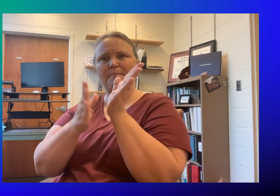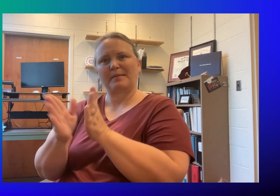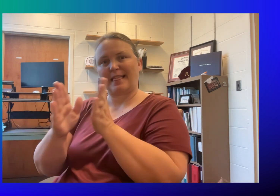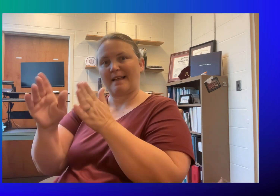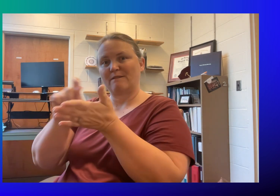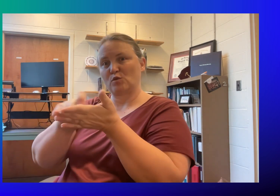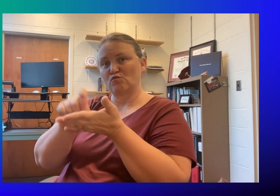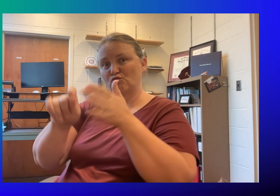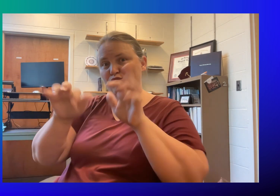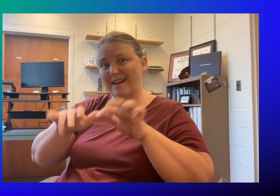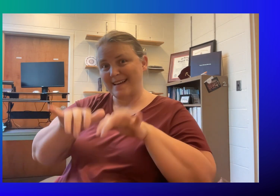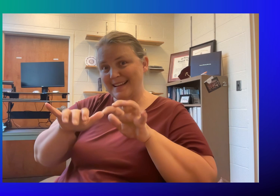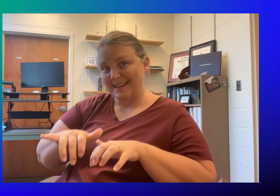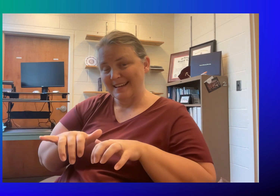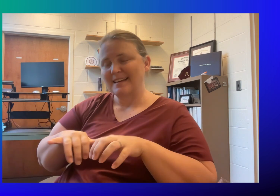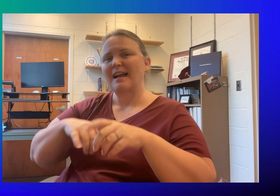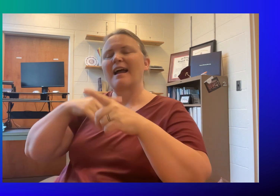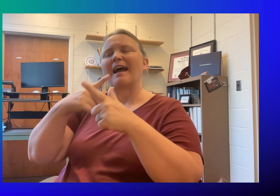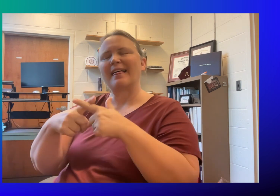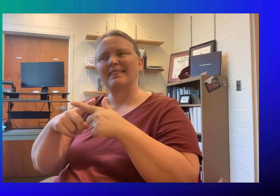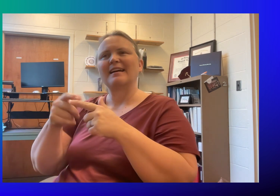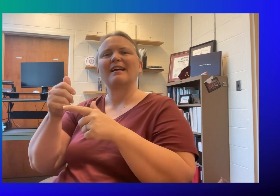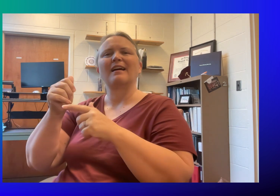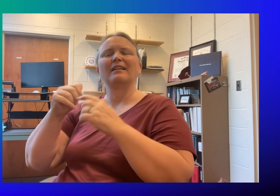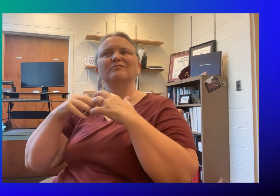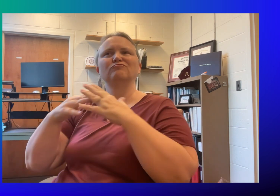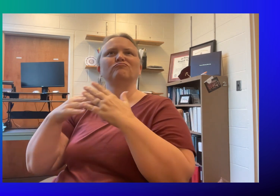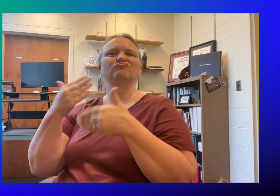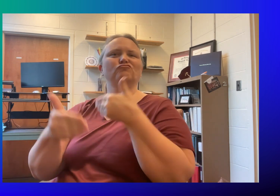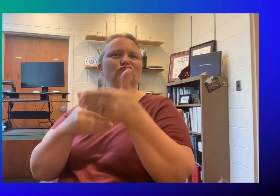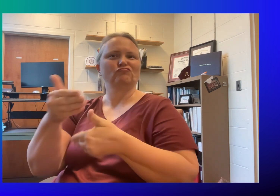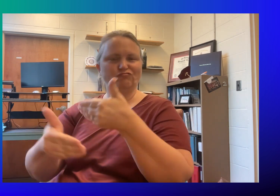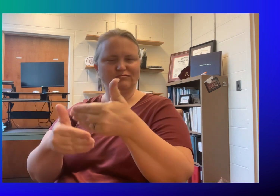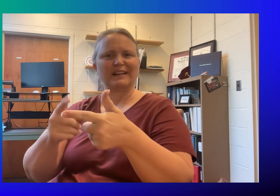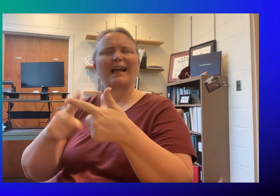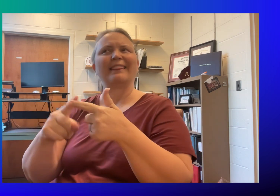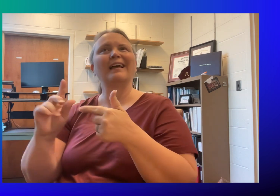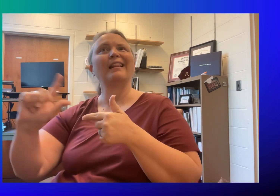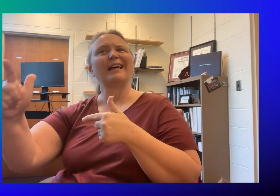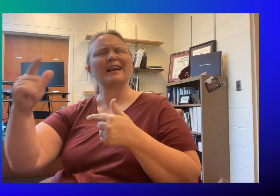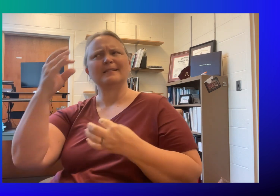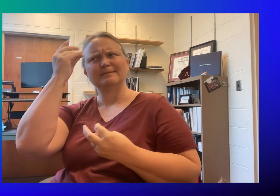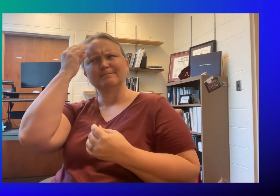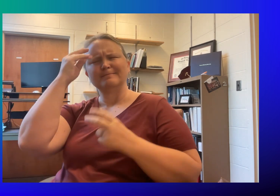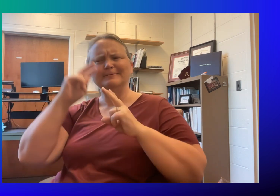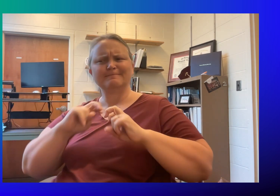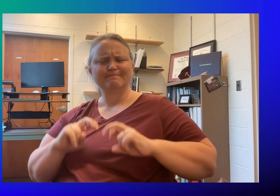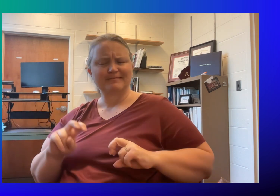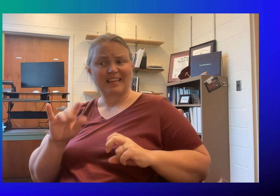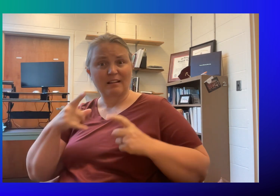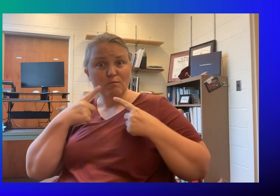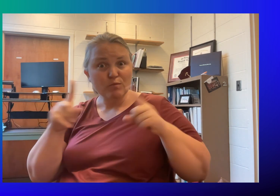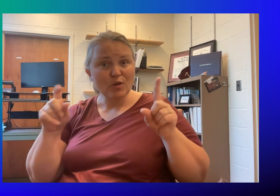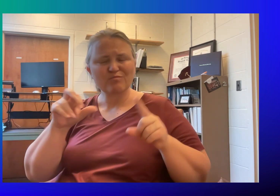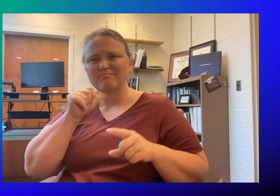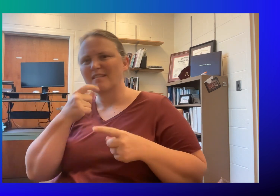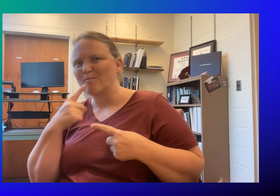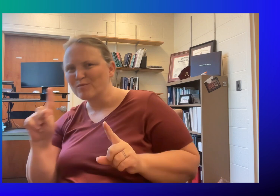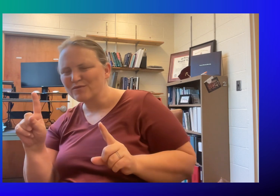develop their plan of writing and implement that plan, and then do some evaluation and reflection of how things are going. So I recommend that